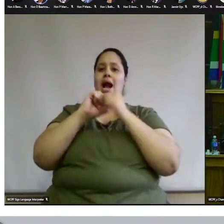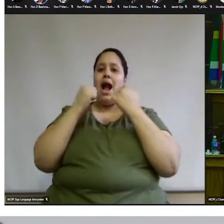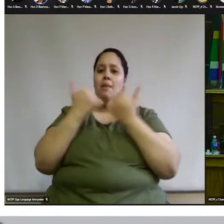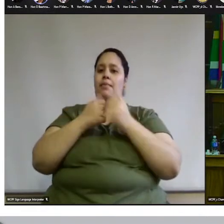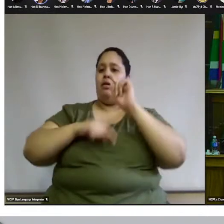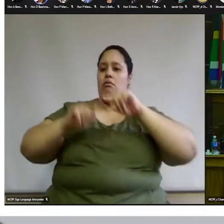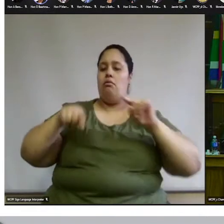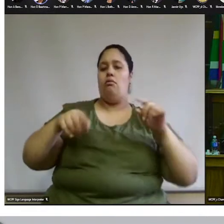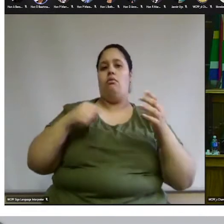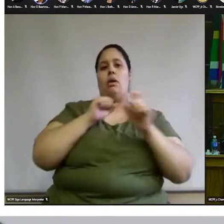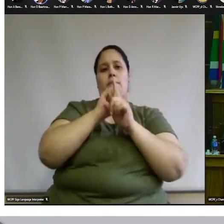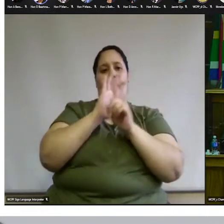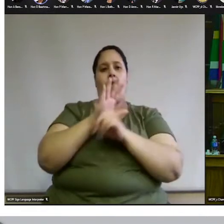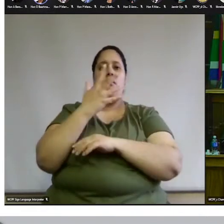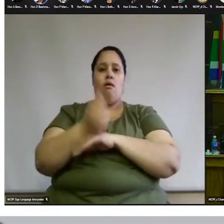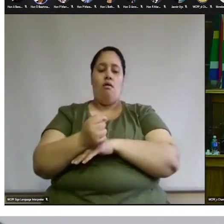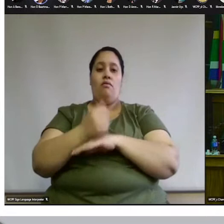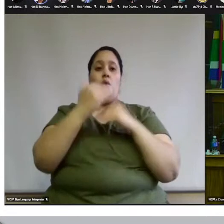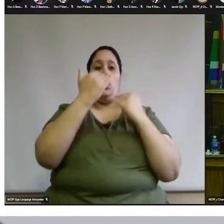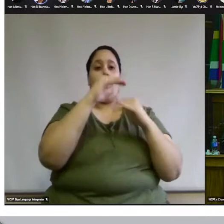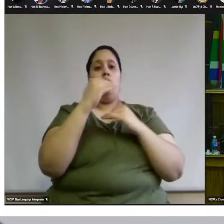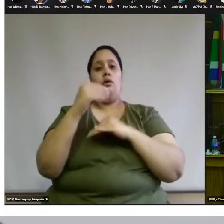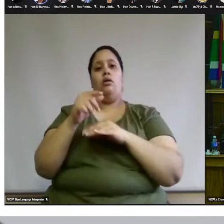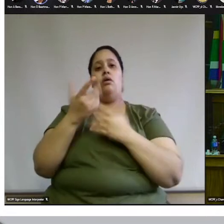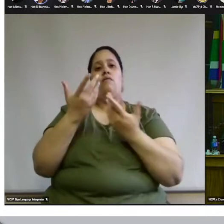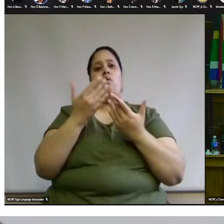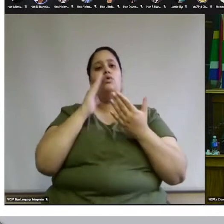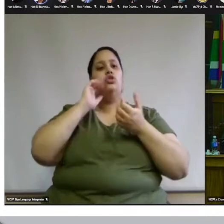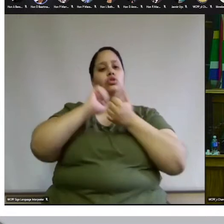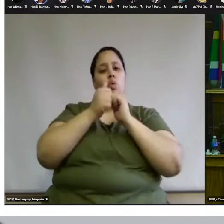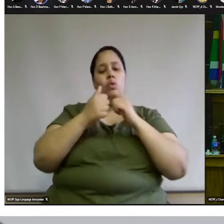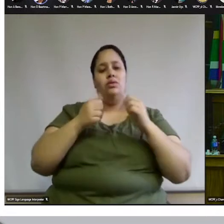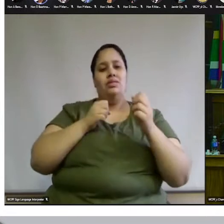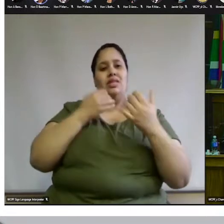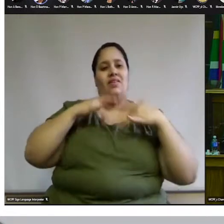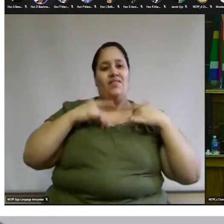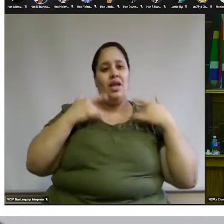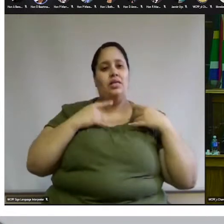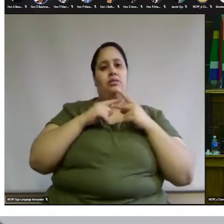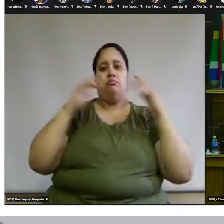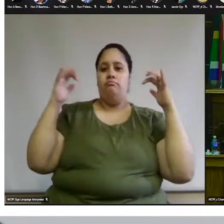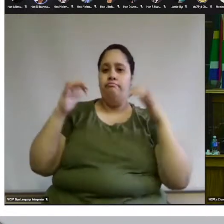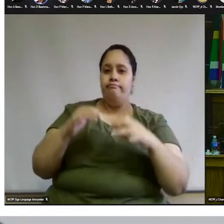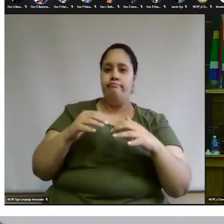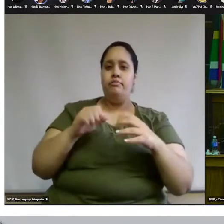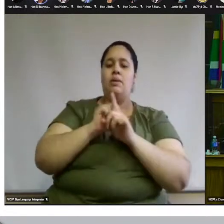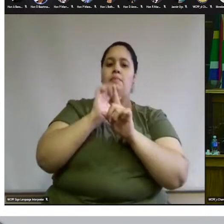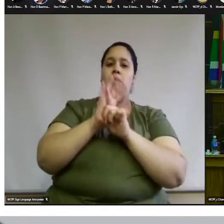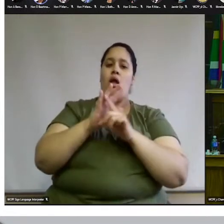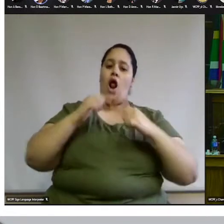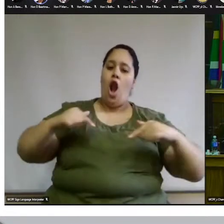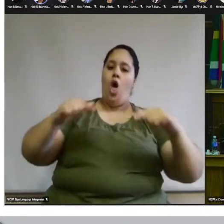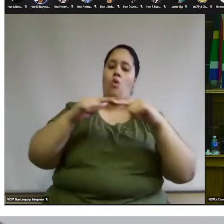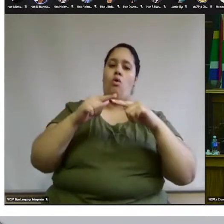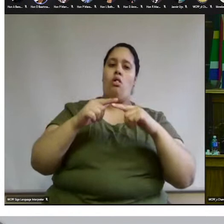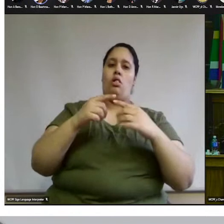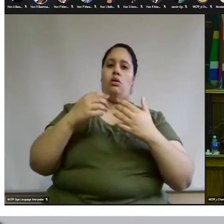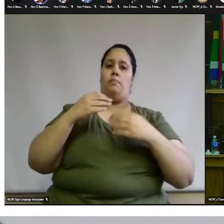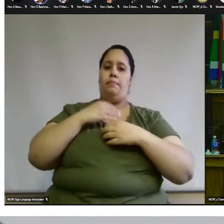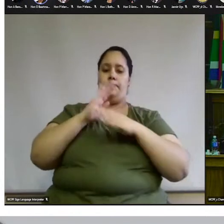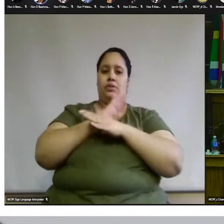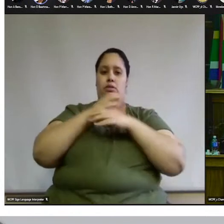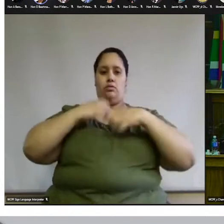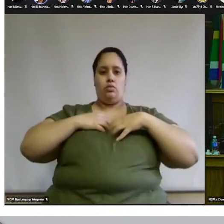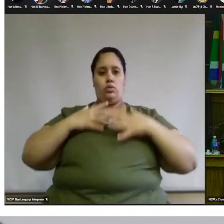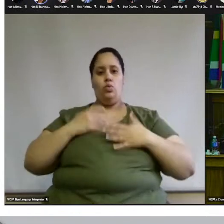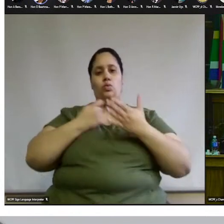alike. Restrictions on attendance at sports events and gatherings affect local and informal entrepreneurs who regularly sell their goods